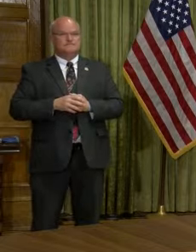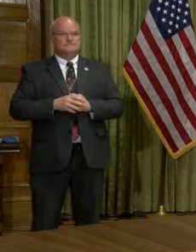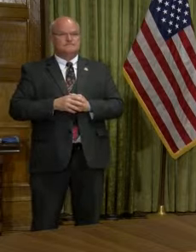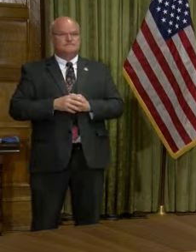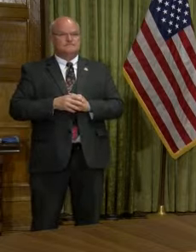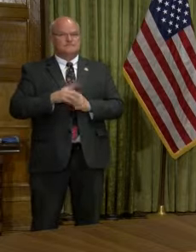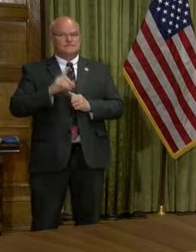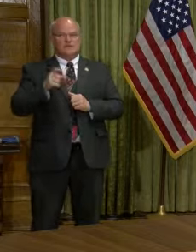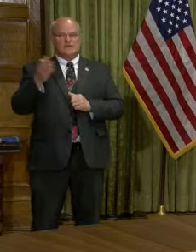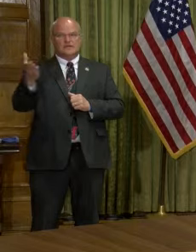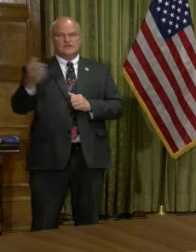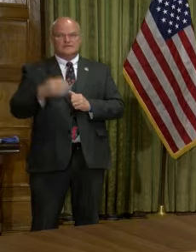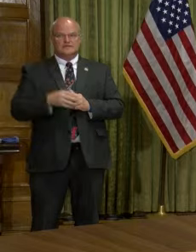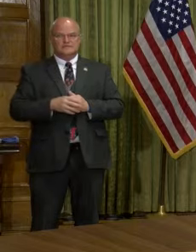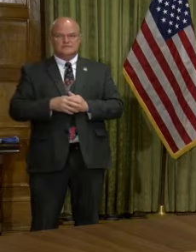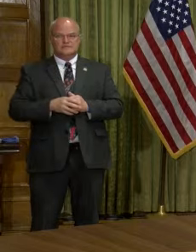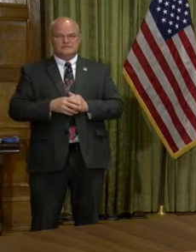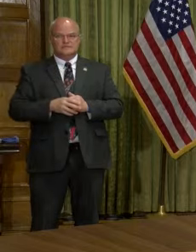And the question right here.